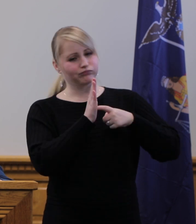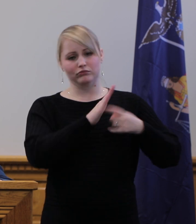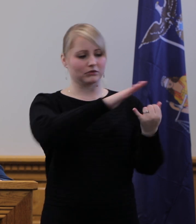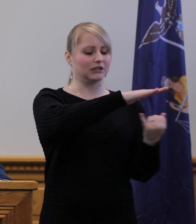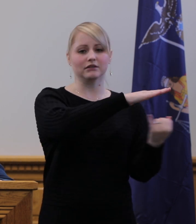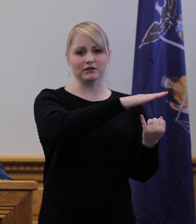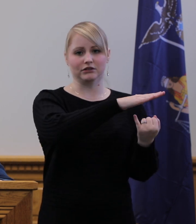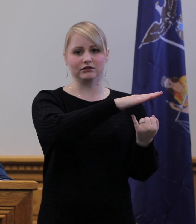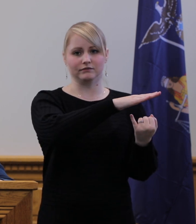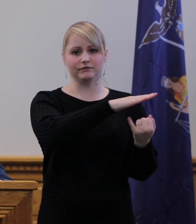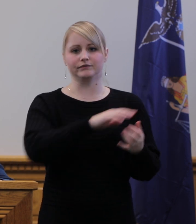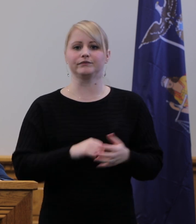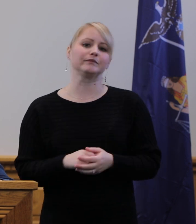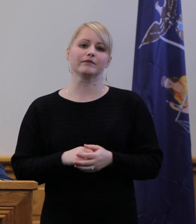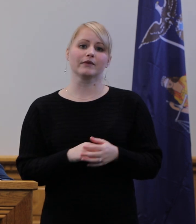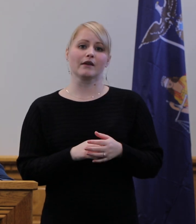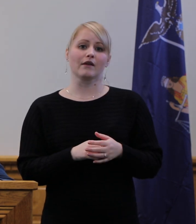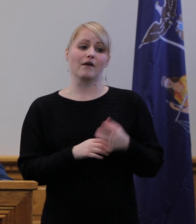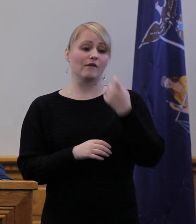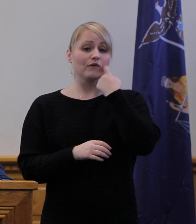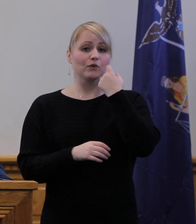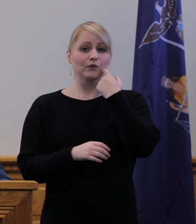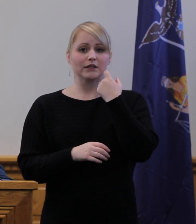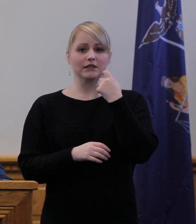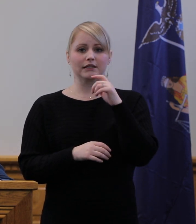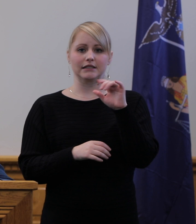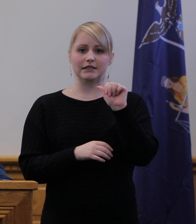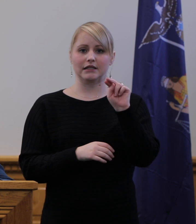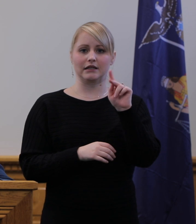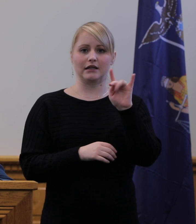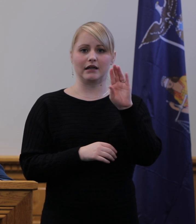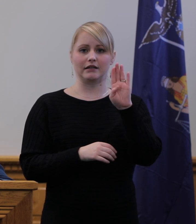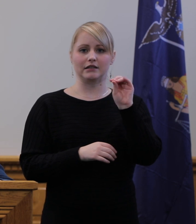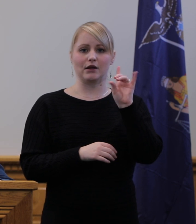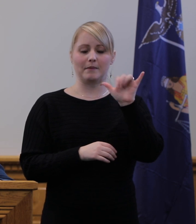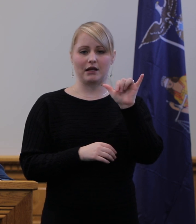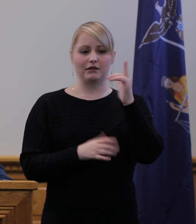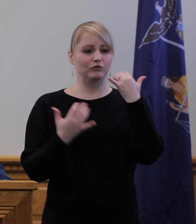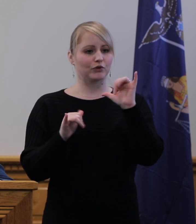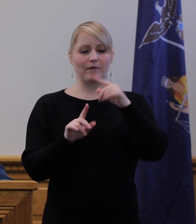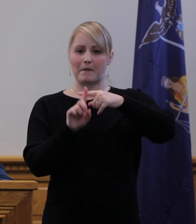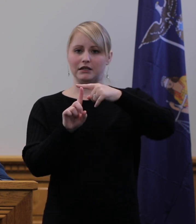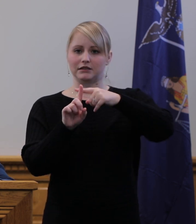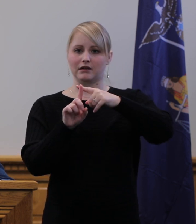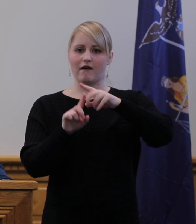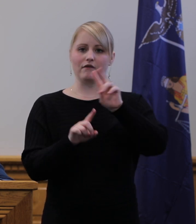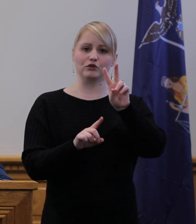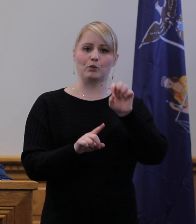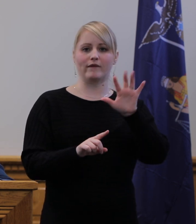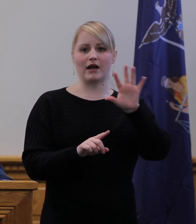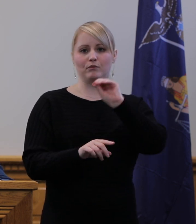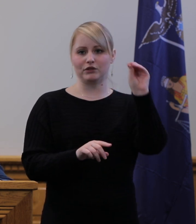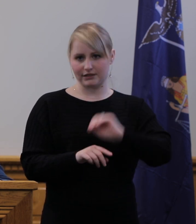quarantine. For our latest antibody testing report, we still have a positivity rate of 2.5%. A total